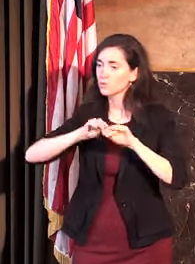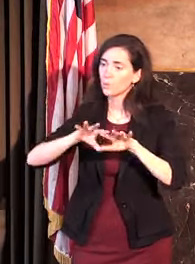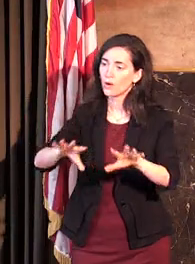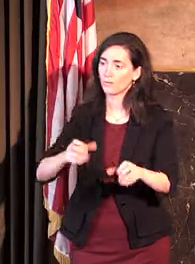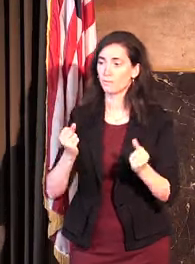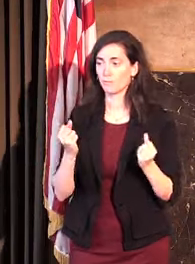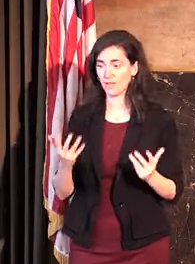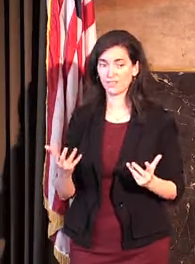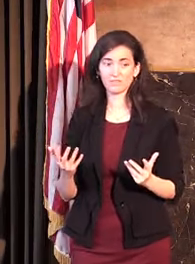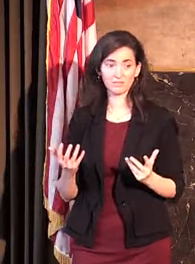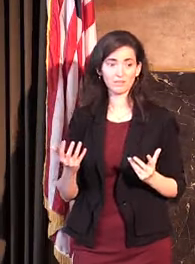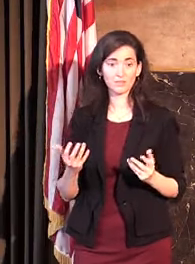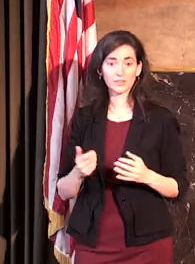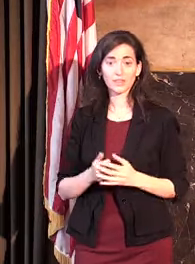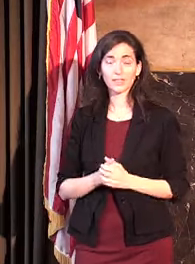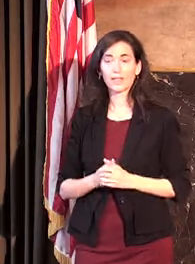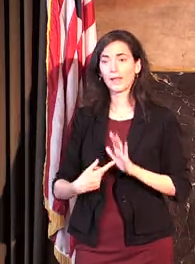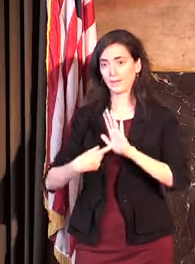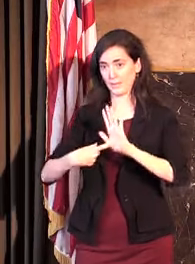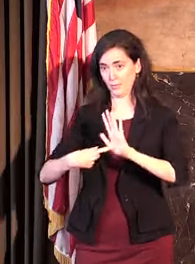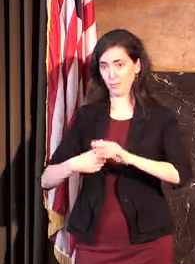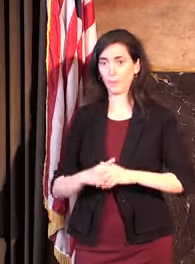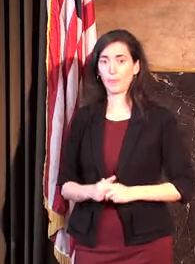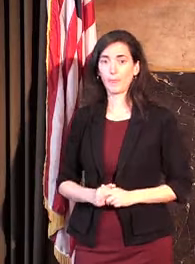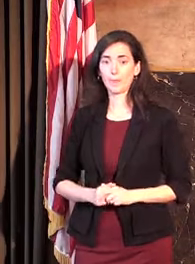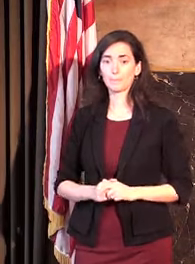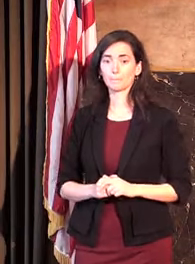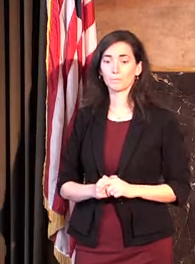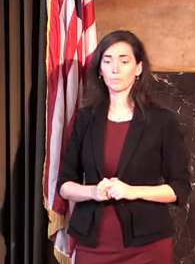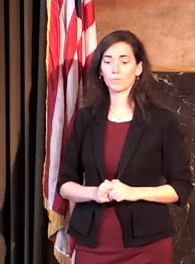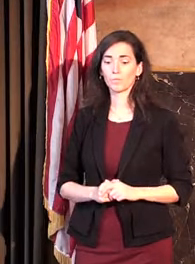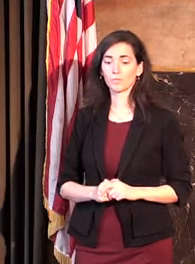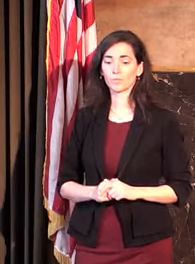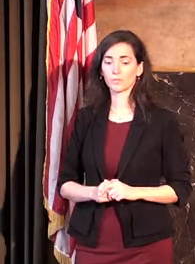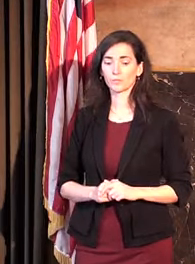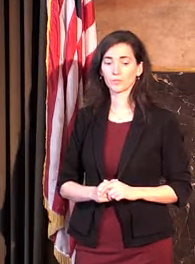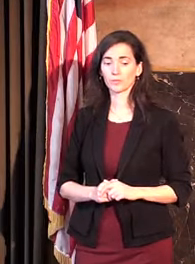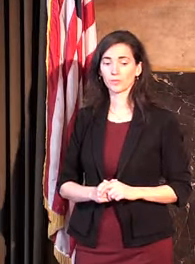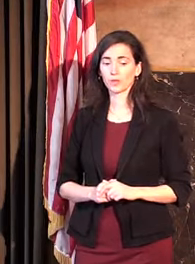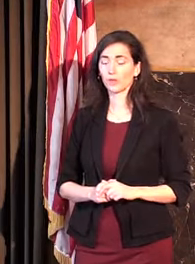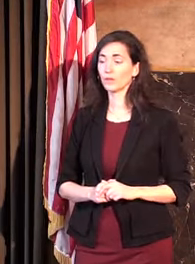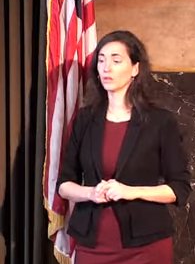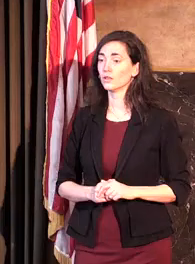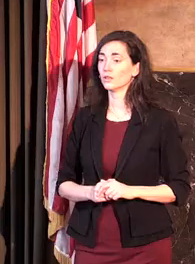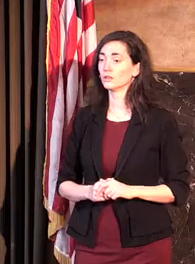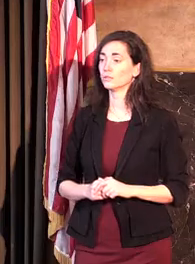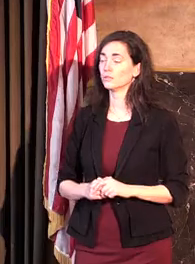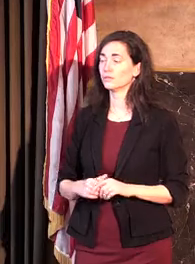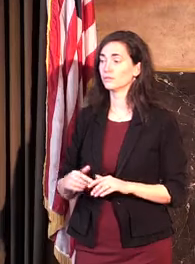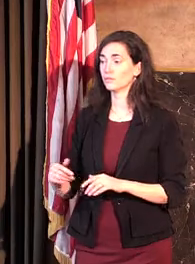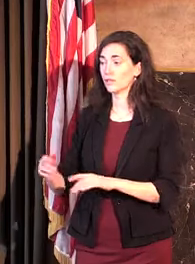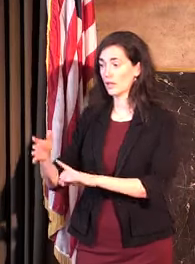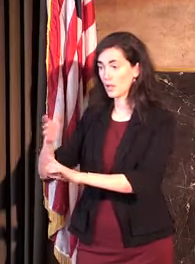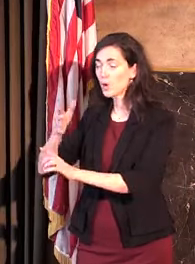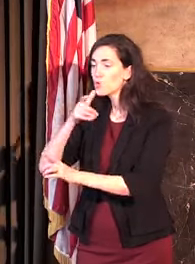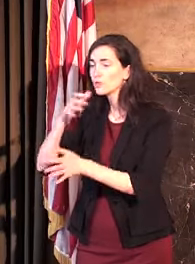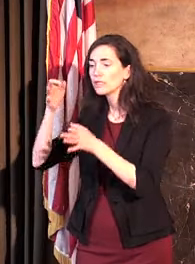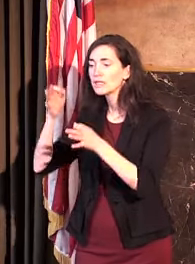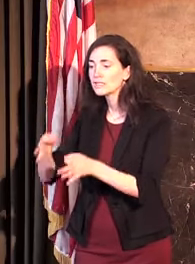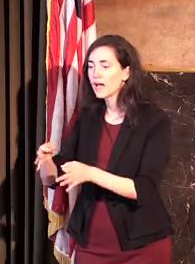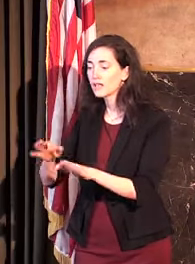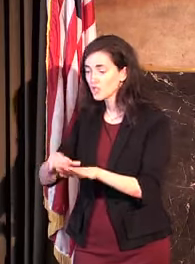example, while I personally think it would be a mistake, it'll be up to parents to